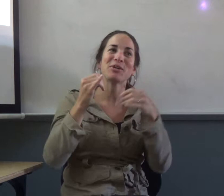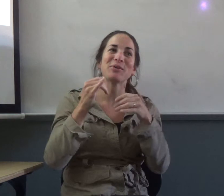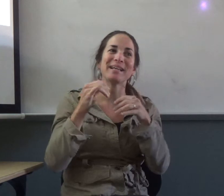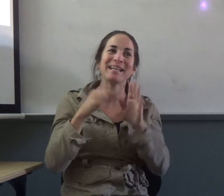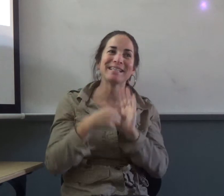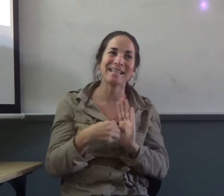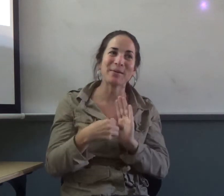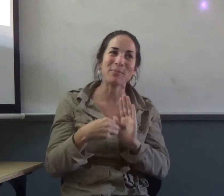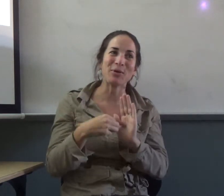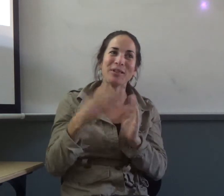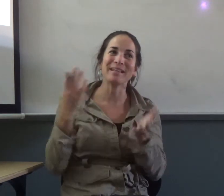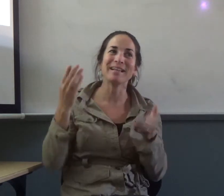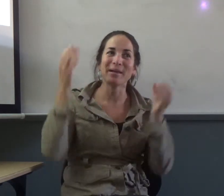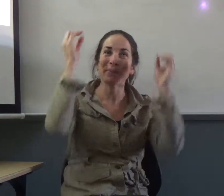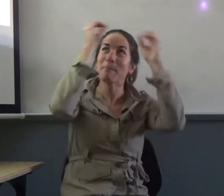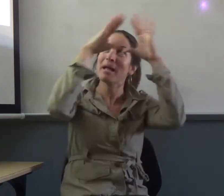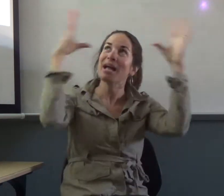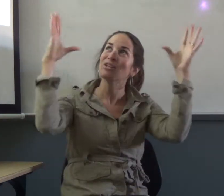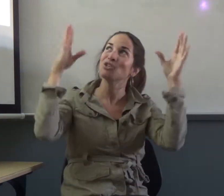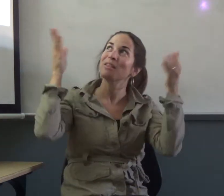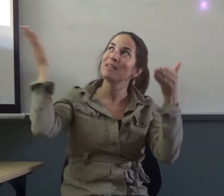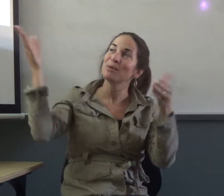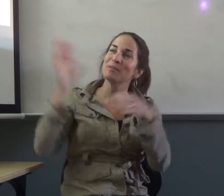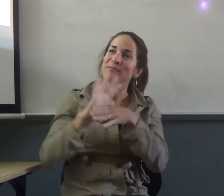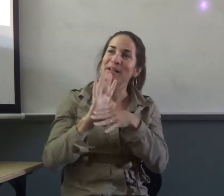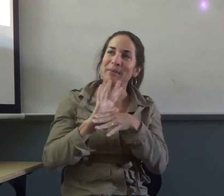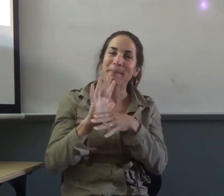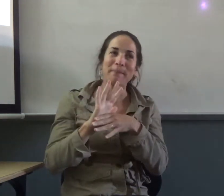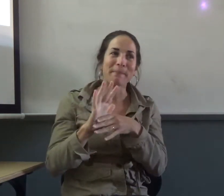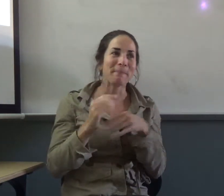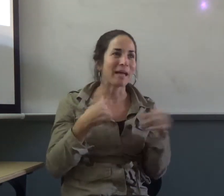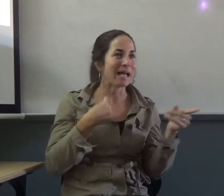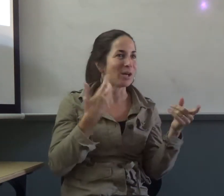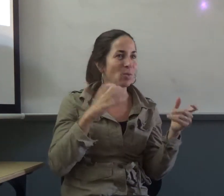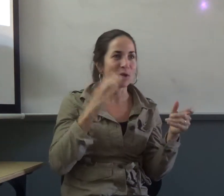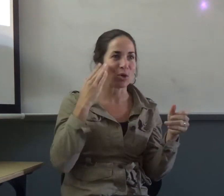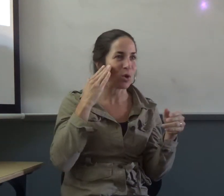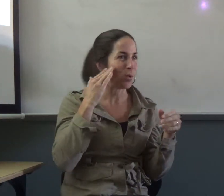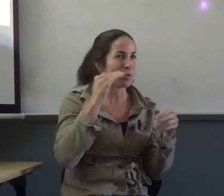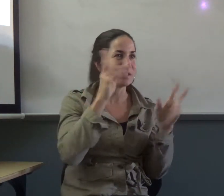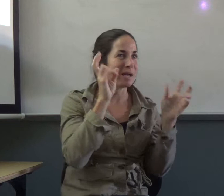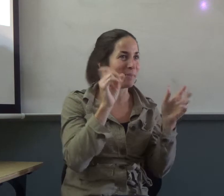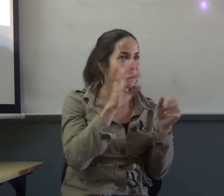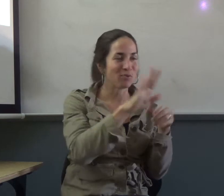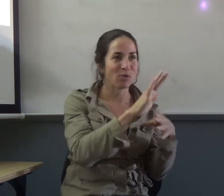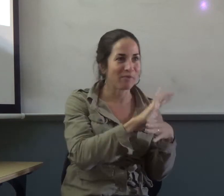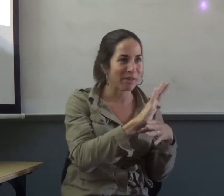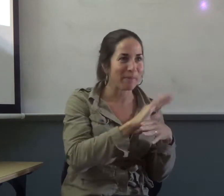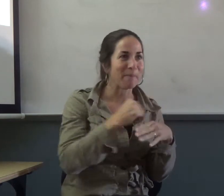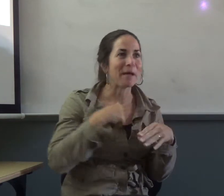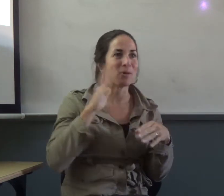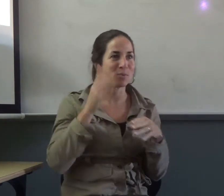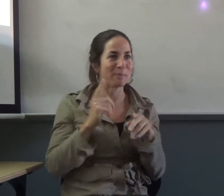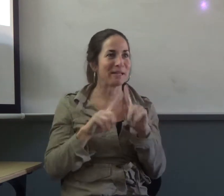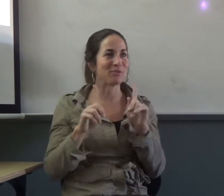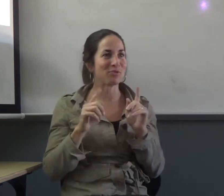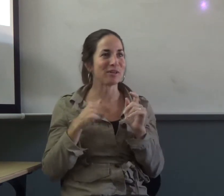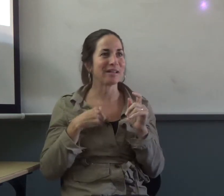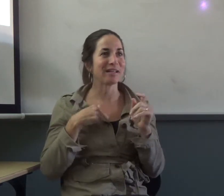Junior. Yes, I can see it. I don't want to know what your film would be about. My film would be about something different, perhaps. Some of the movies I've been watching